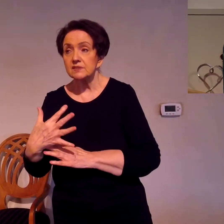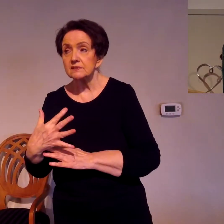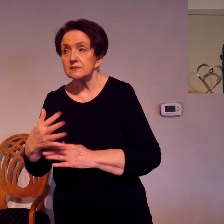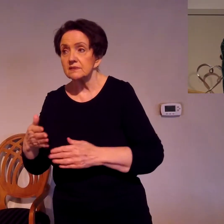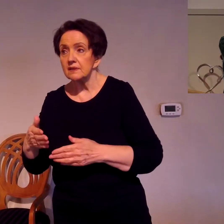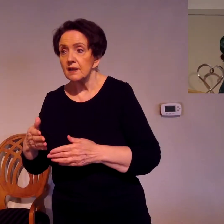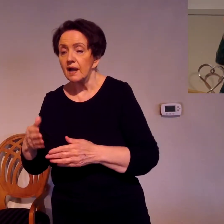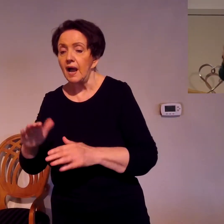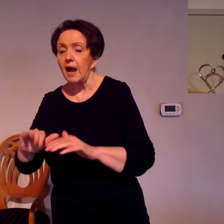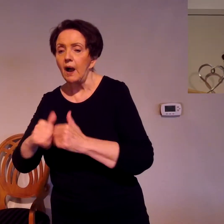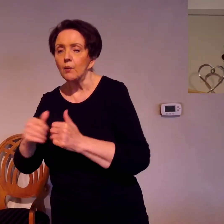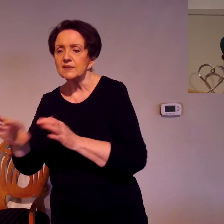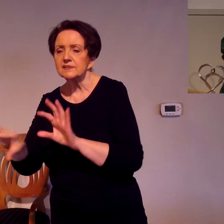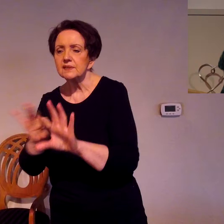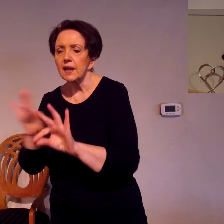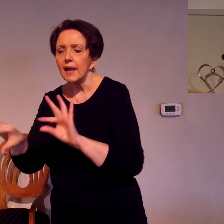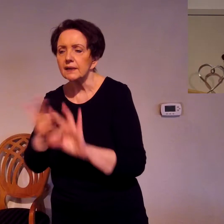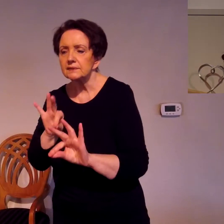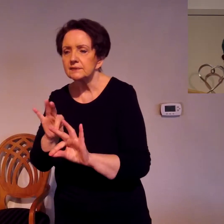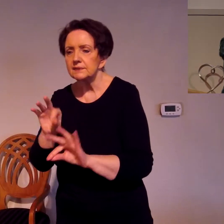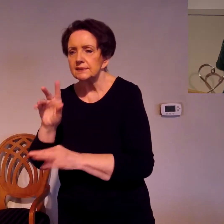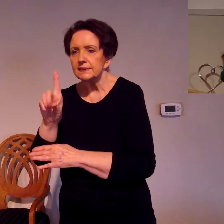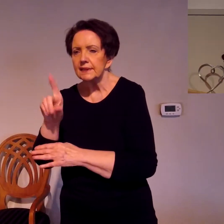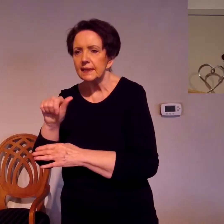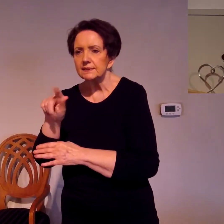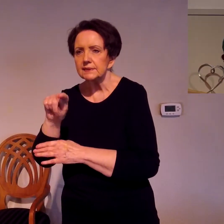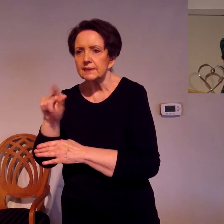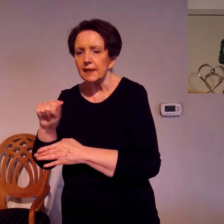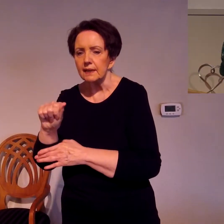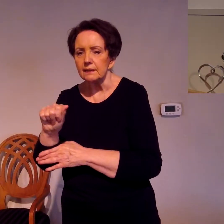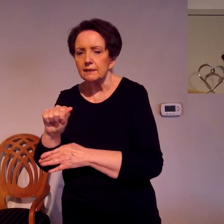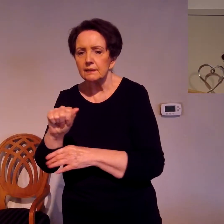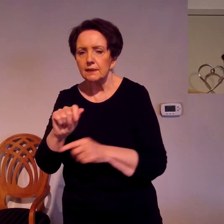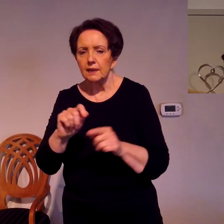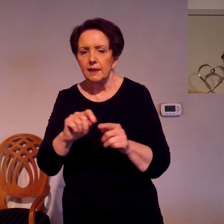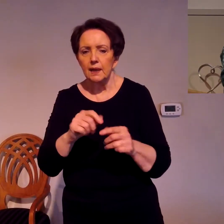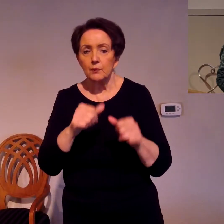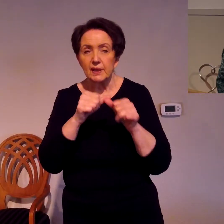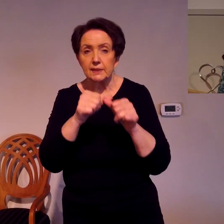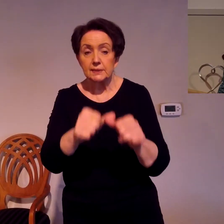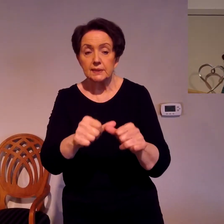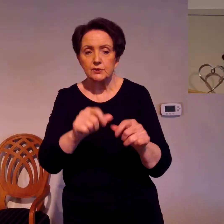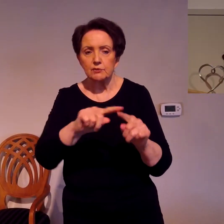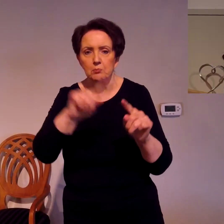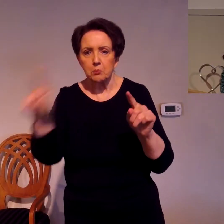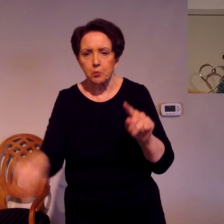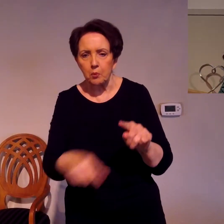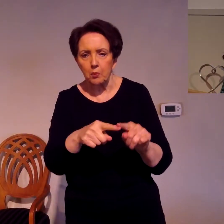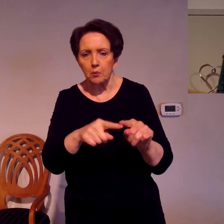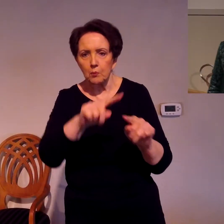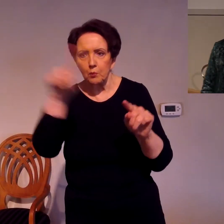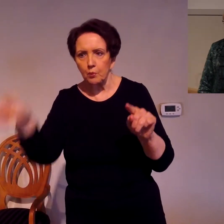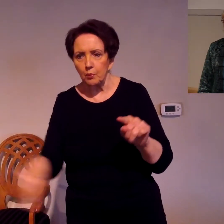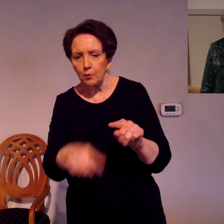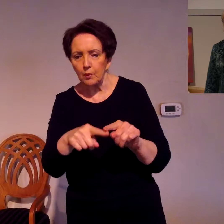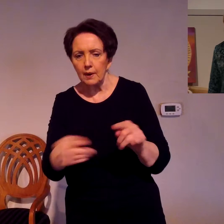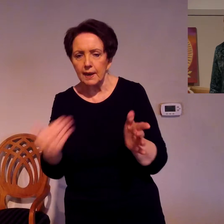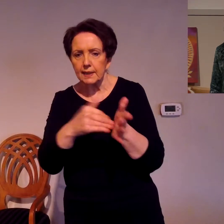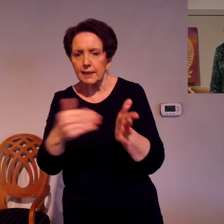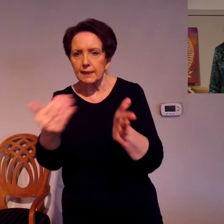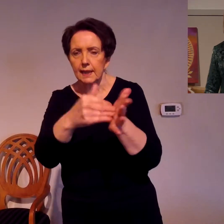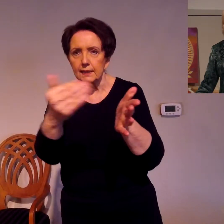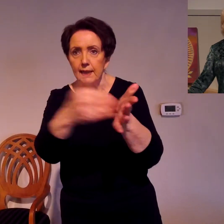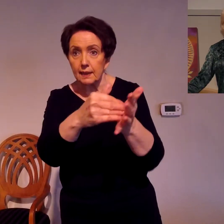select data, and then we keep running around this circle. We keep running around the whole thing over and over and over again. And we